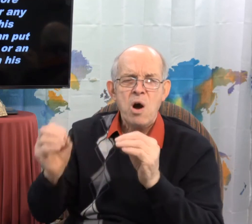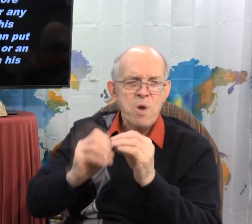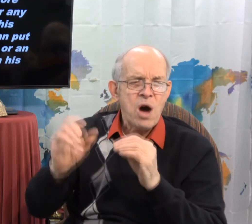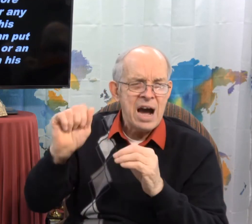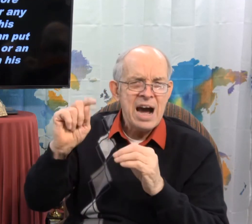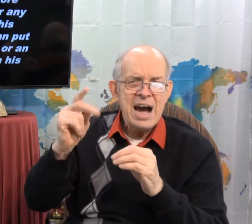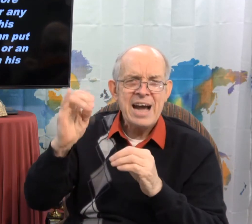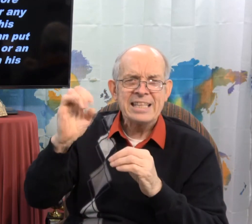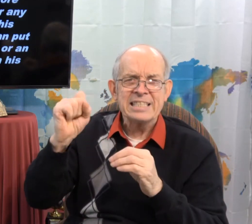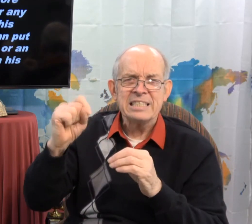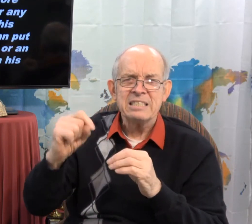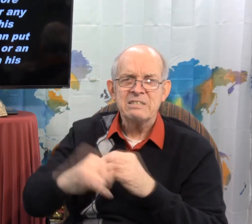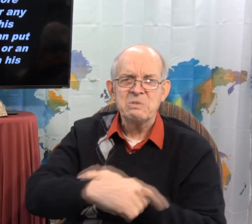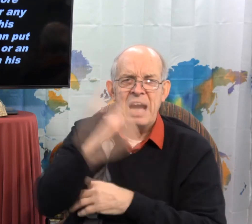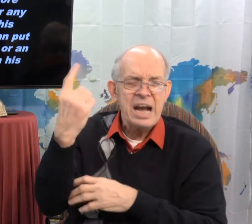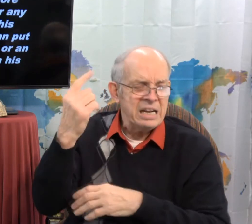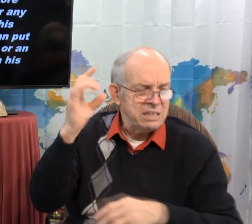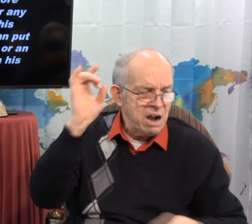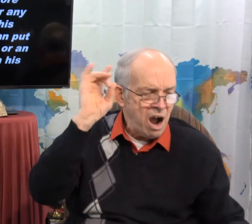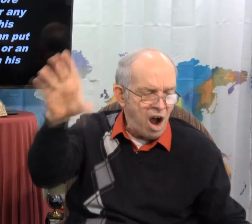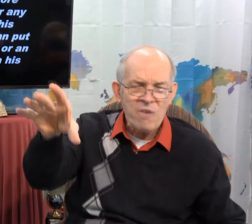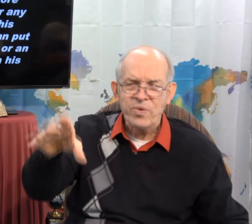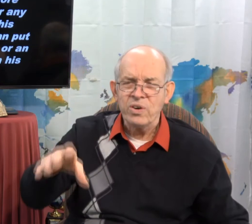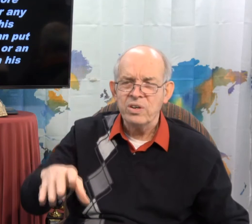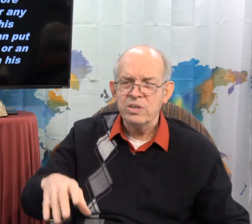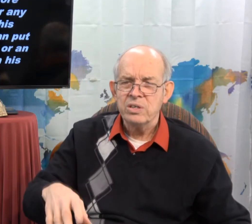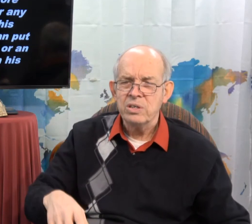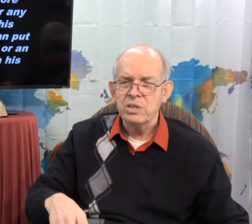More atheist, they offer.